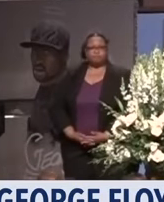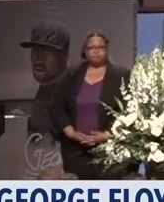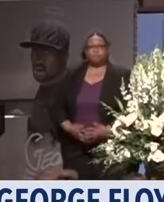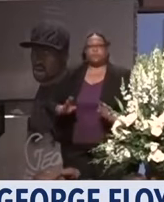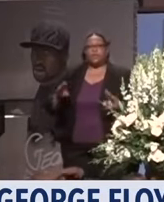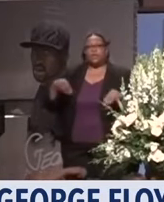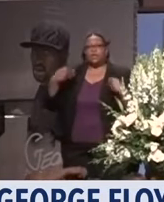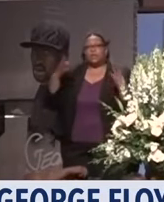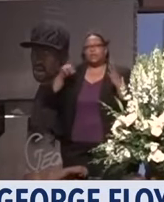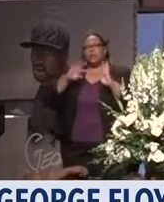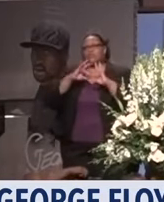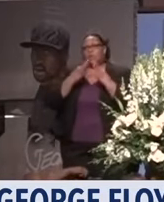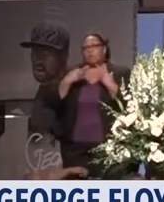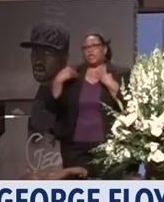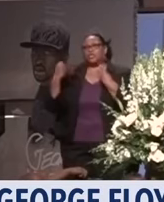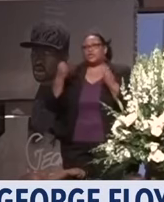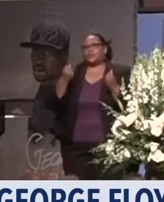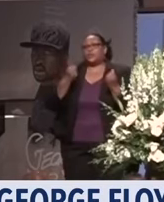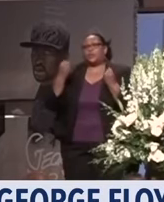Strengthen them, Lord.